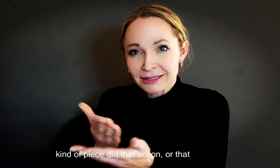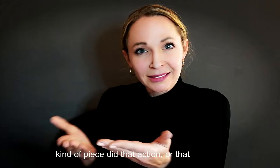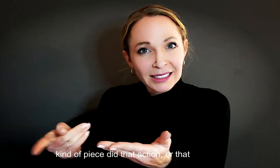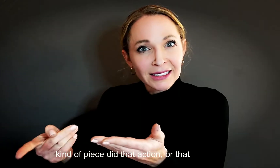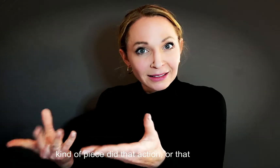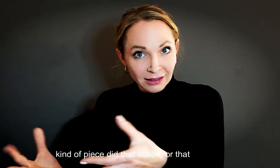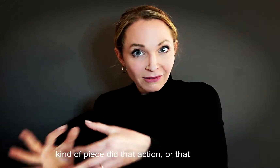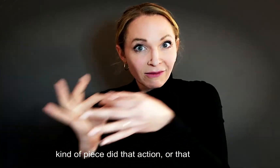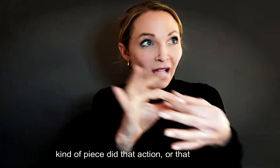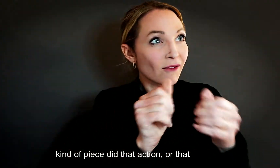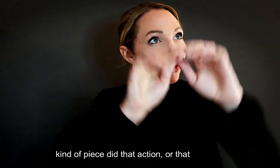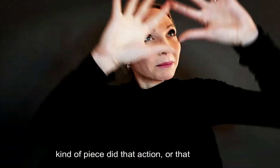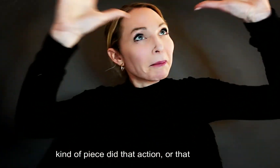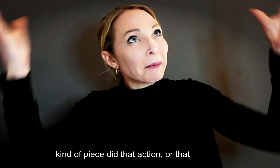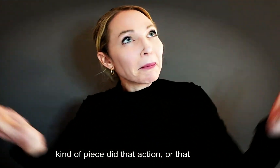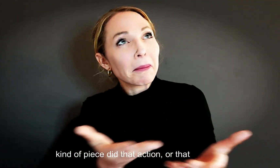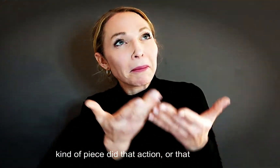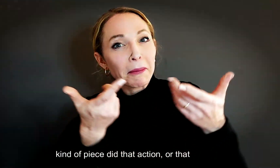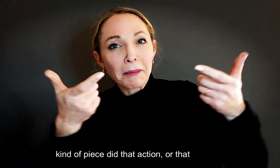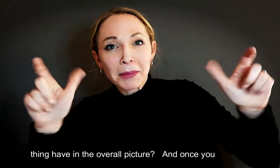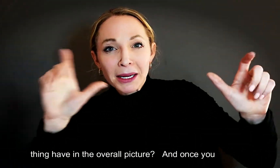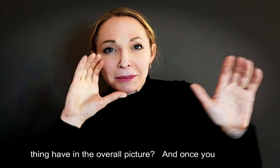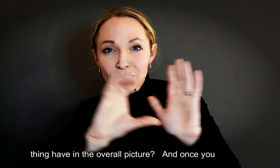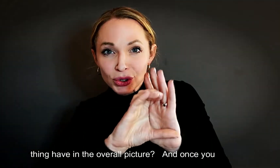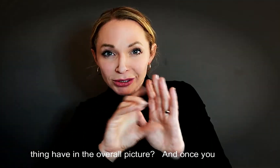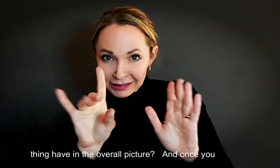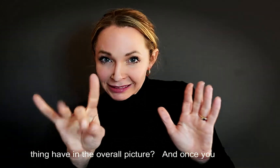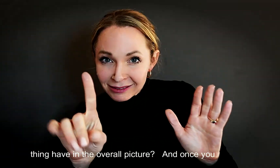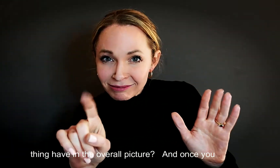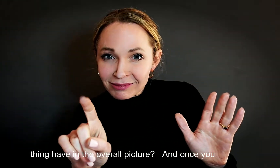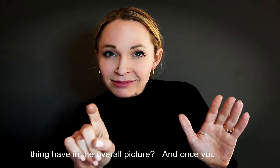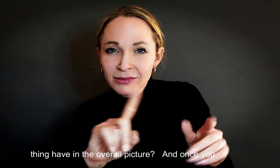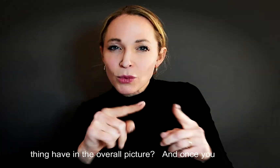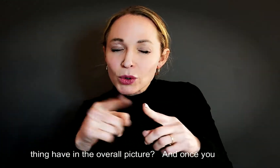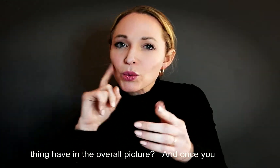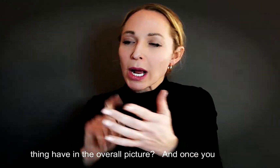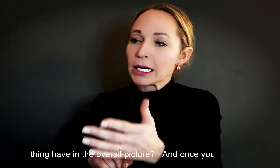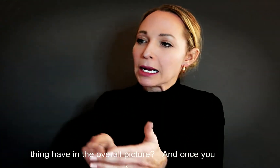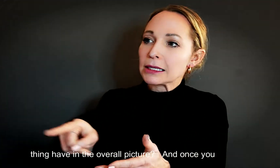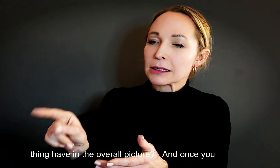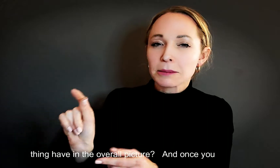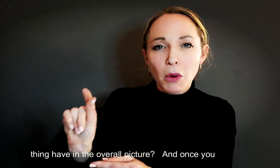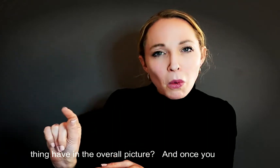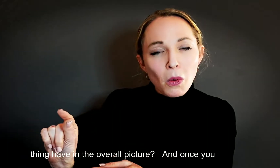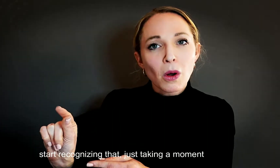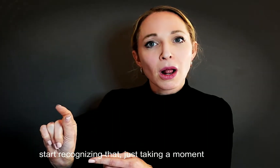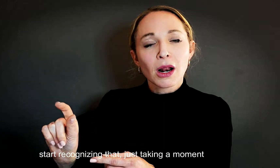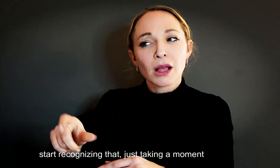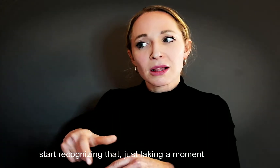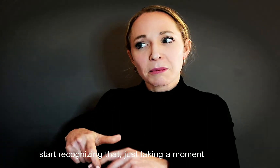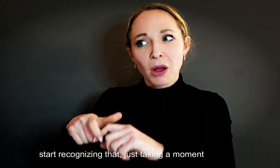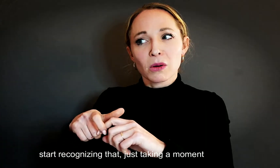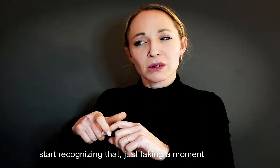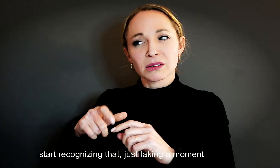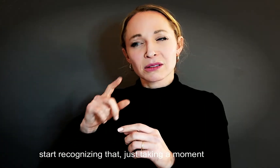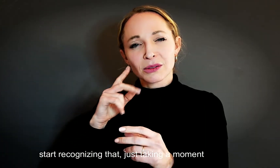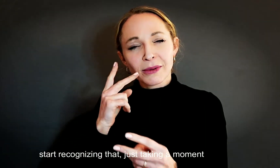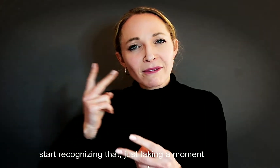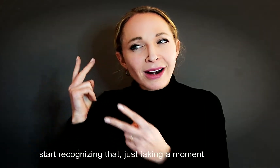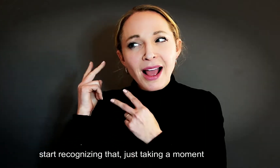did that action or that thing have in the overall picture? And once you start recognizing that, just taking a